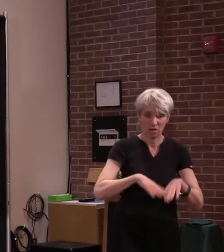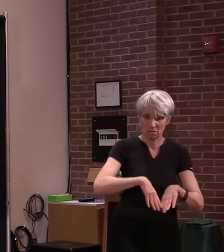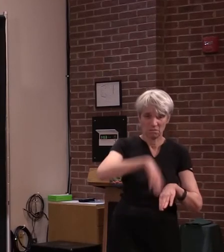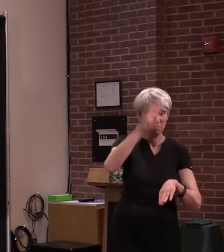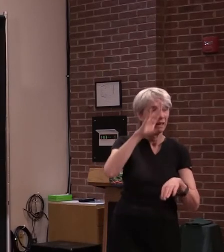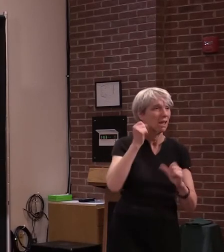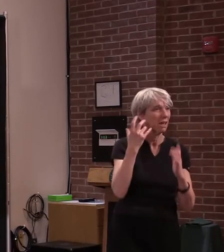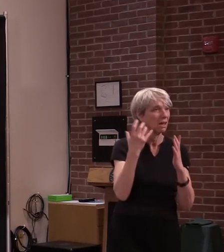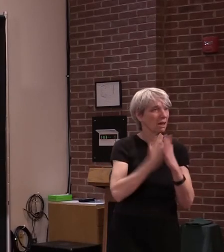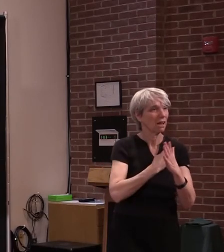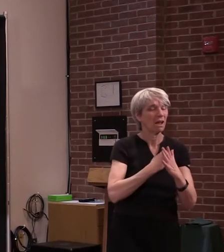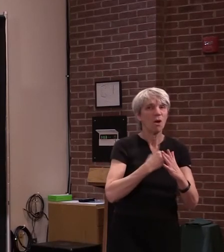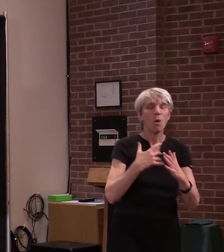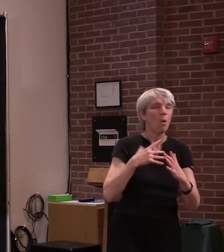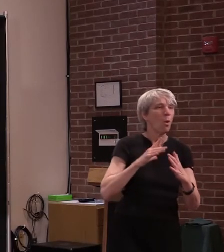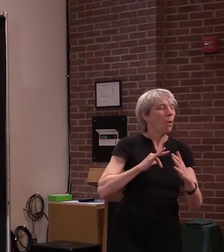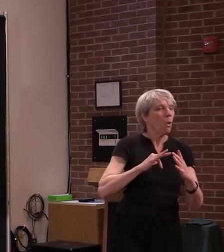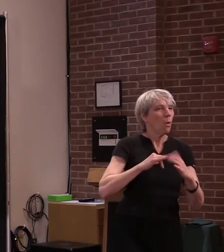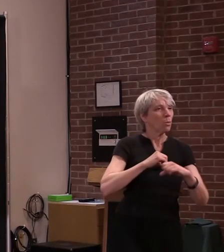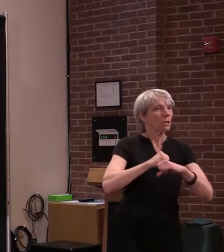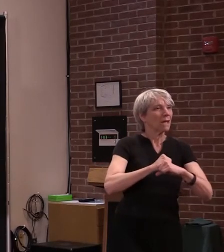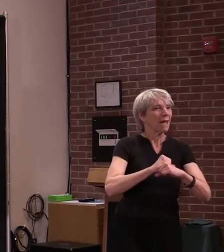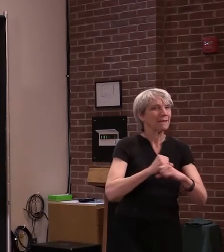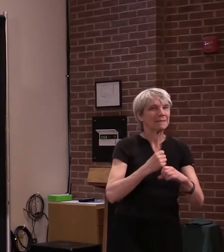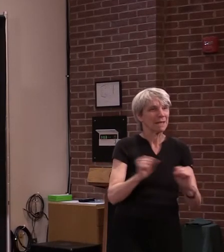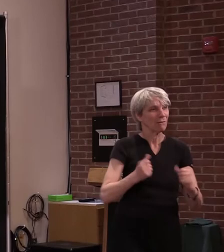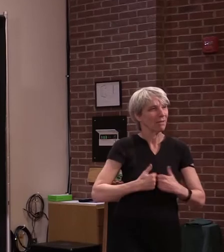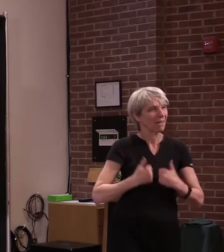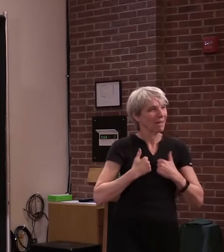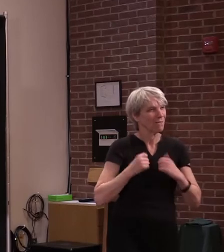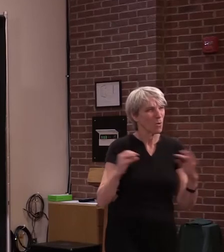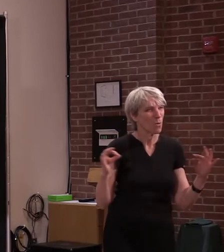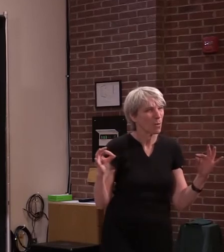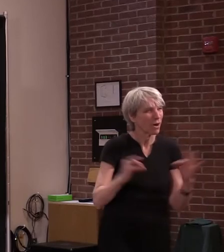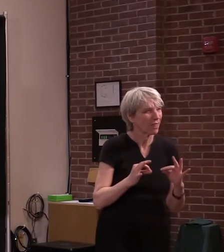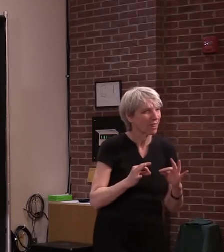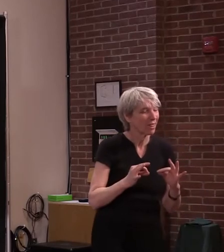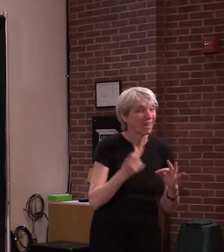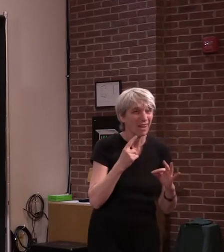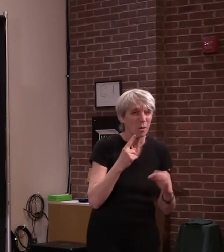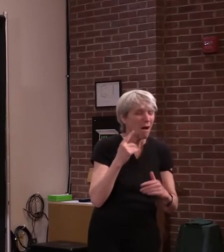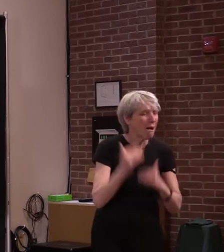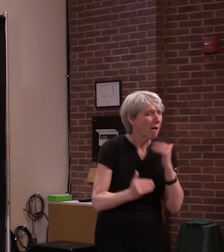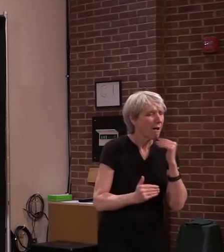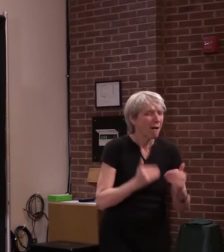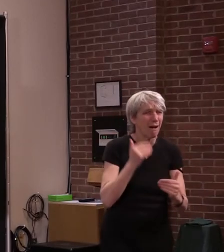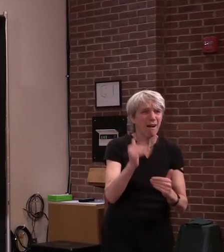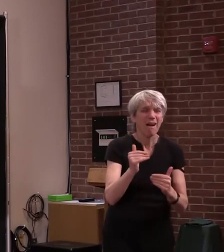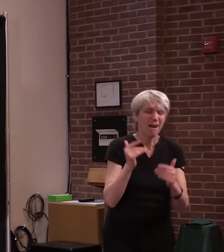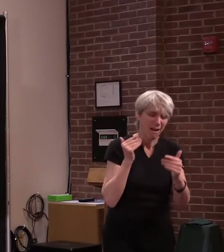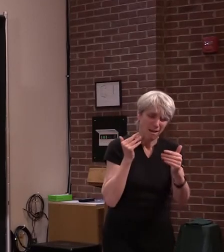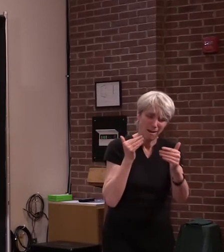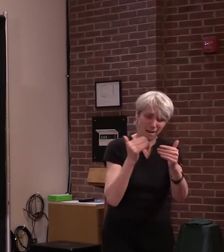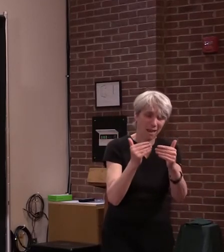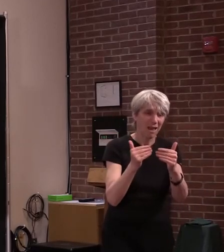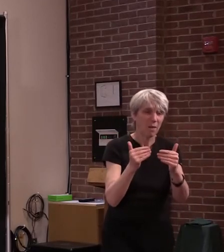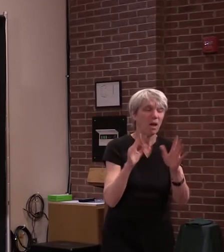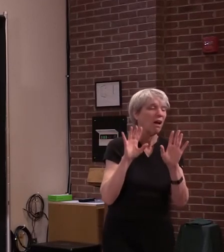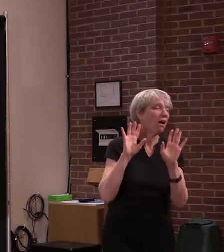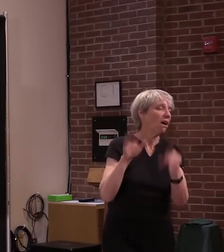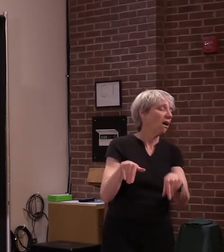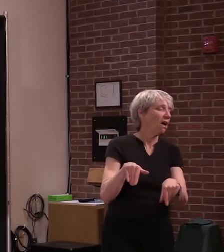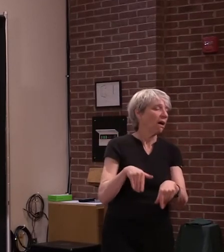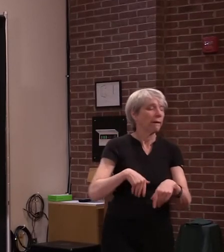So we've come a long ways, but we can't give up now, and we can't let our guard down,